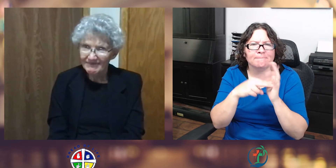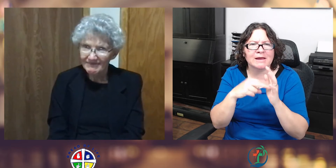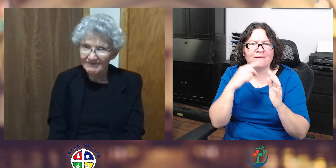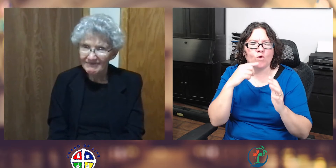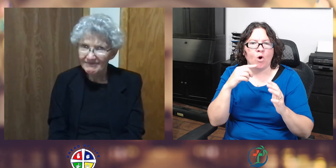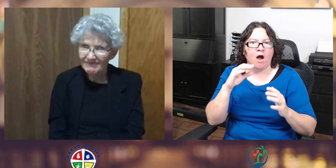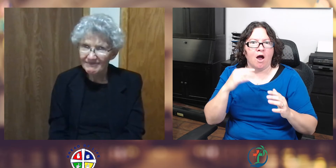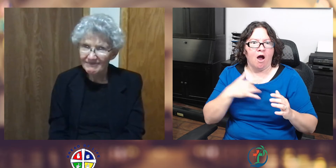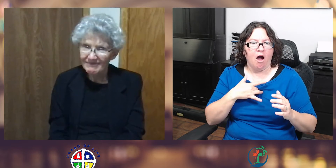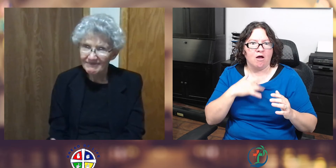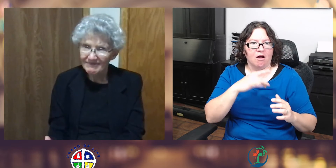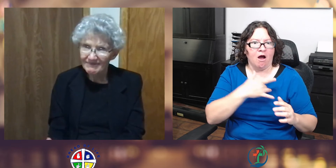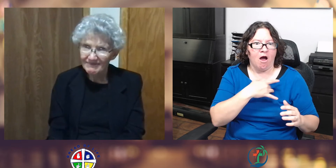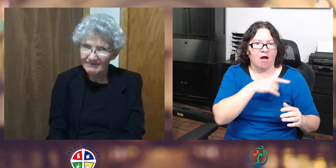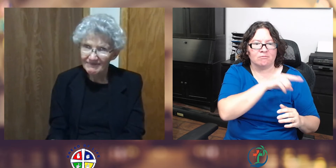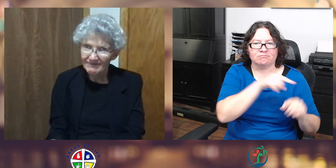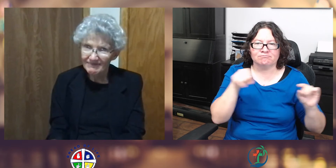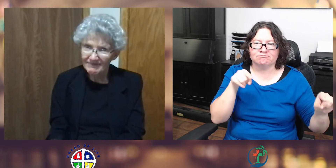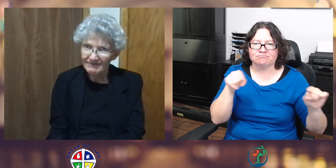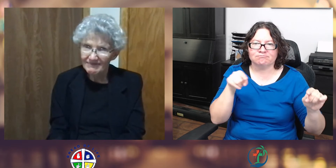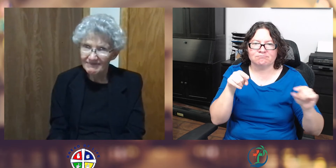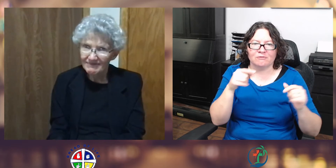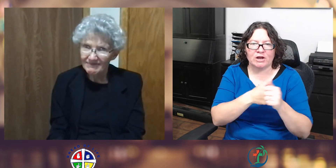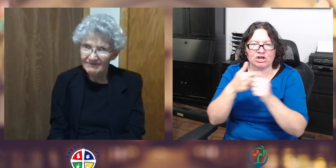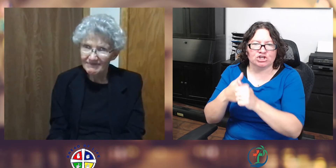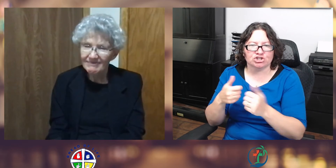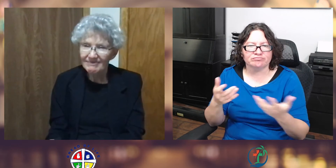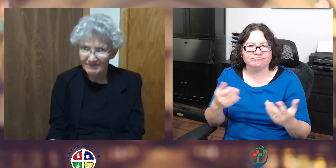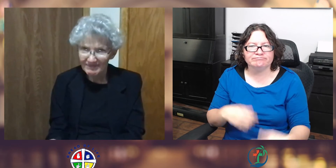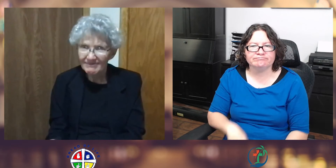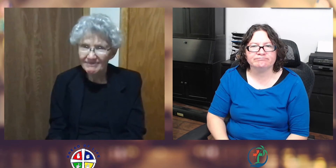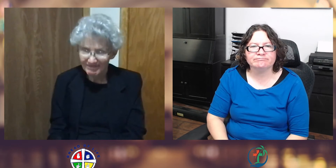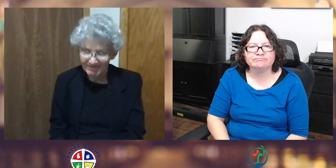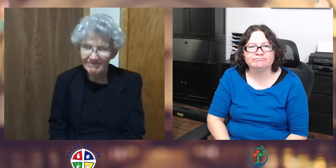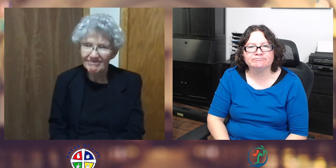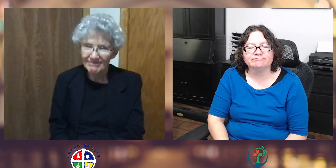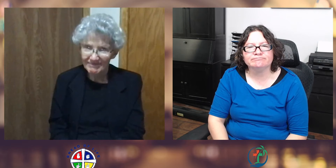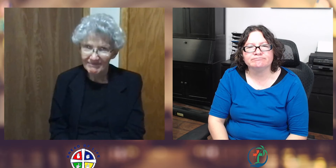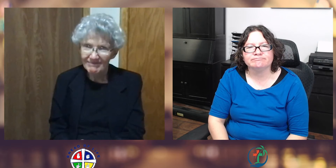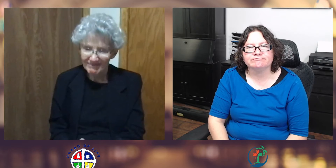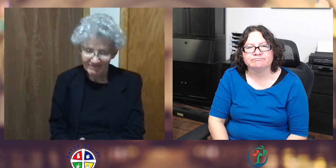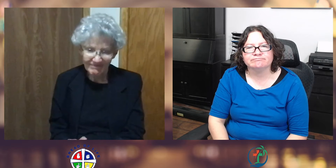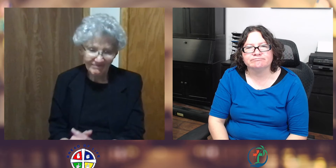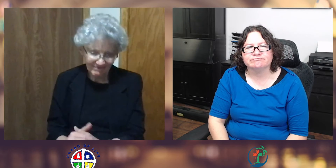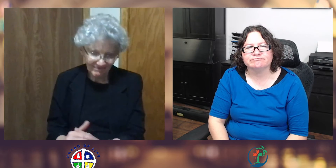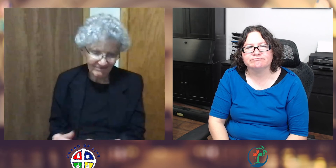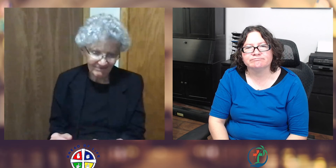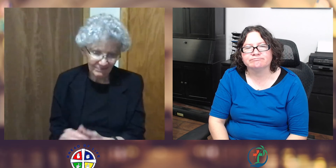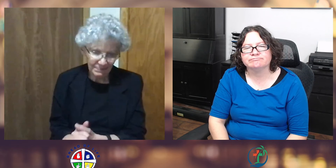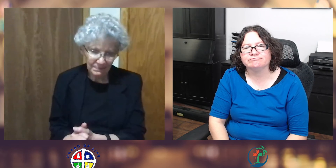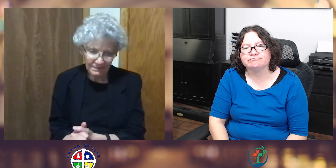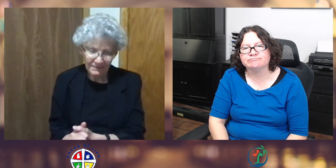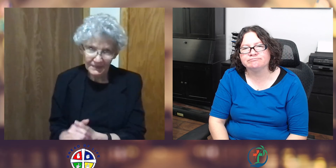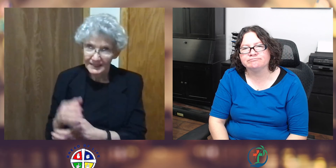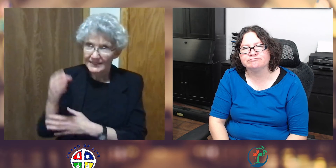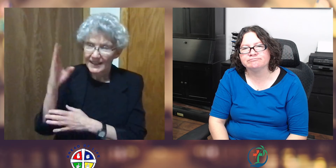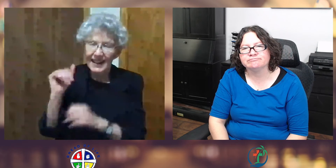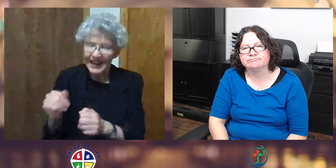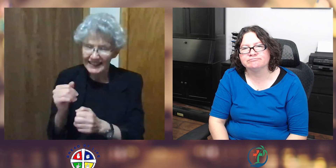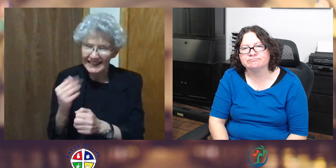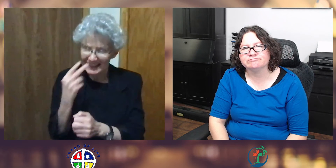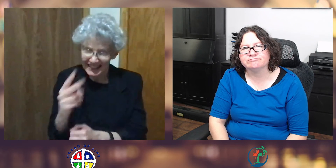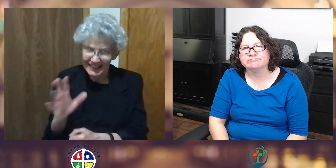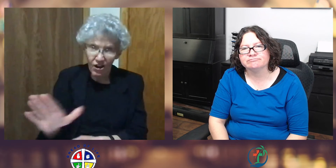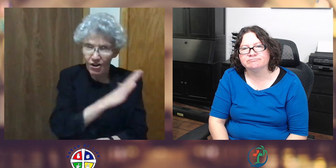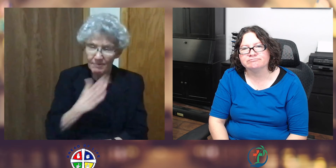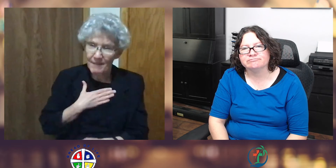Yes. It's not a good idea. Why? We have enemies. There are people trying